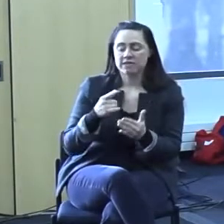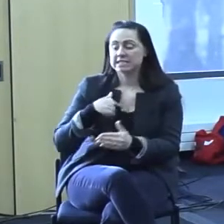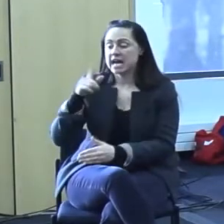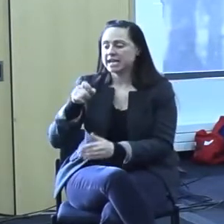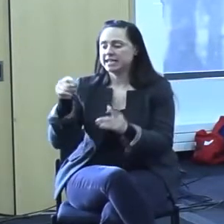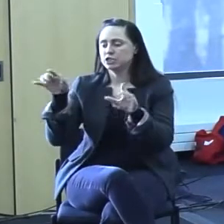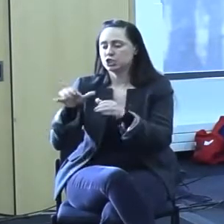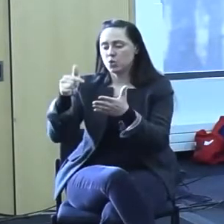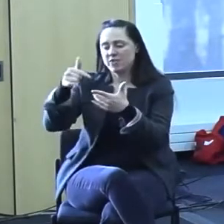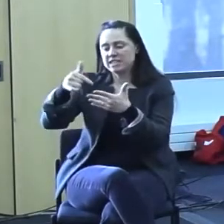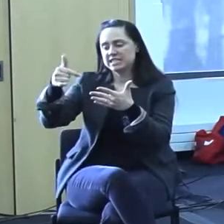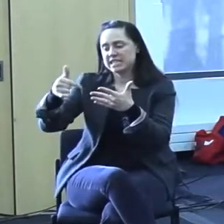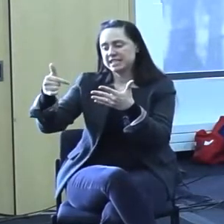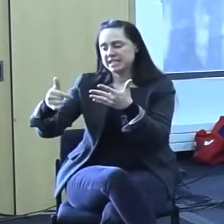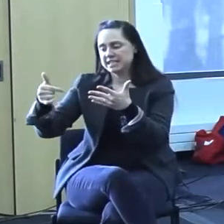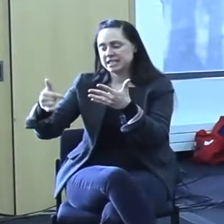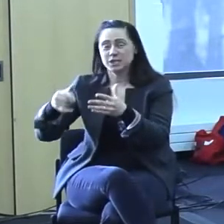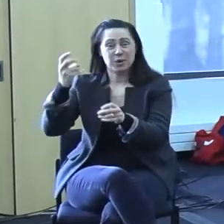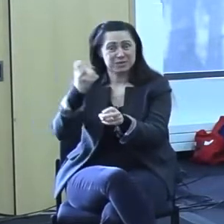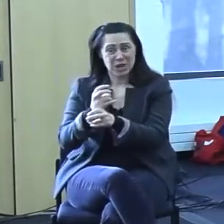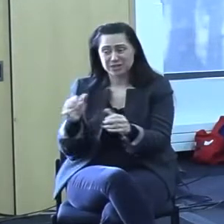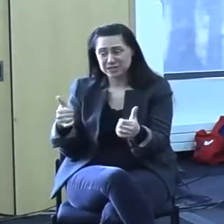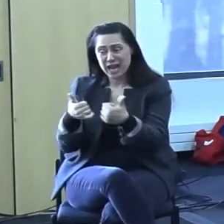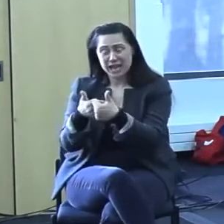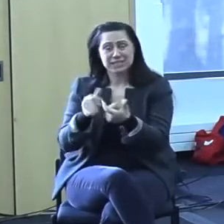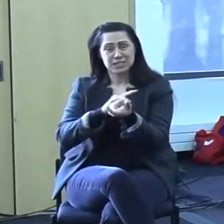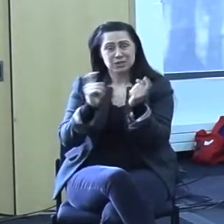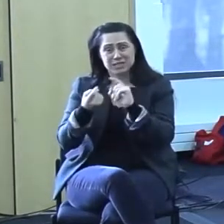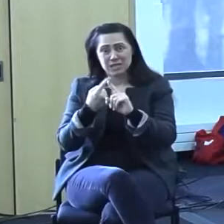do this. And it was hard, challenging, like obviously